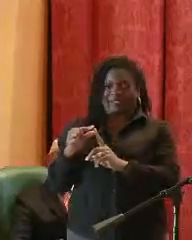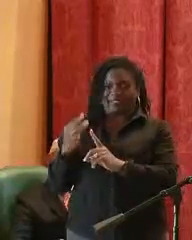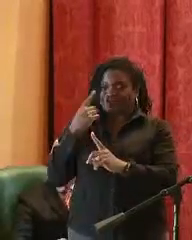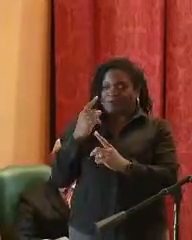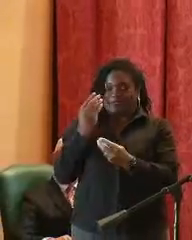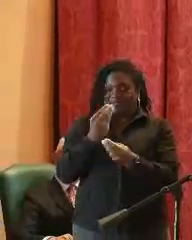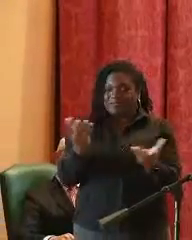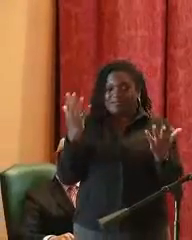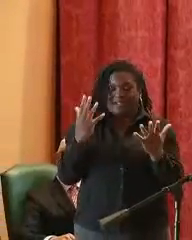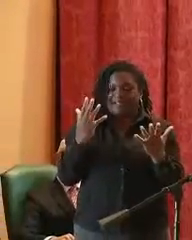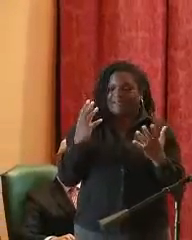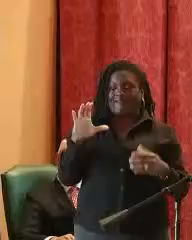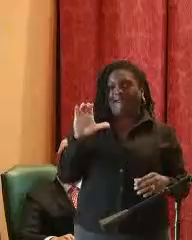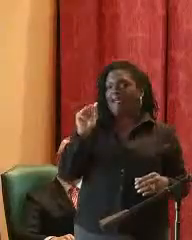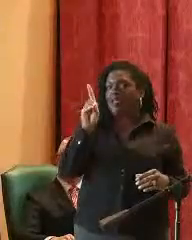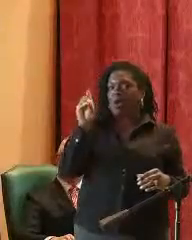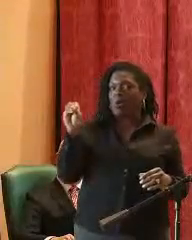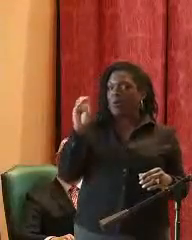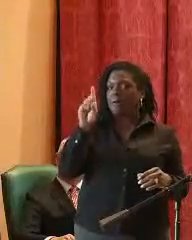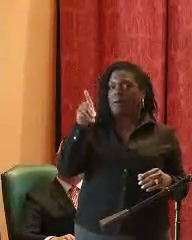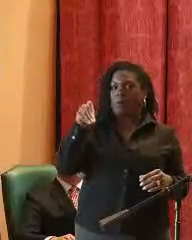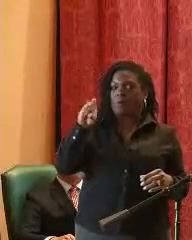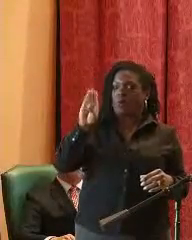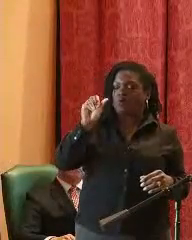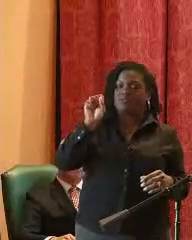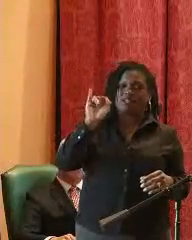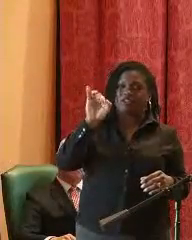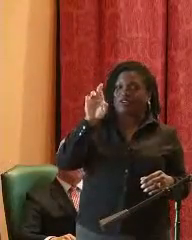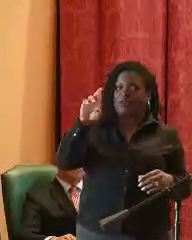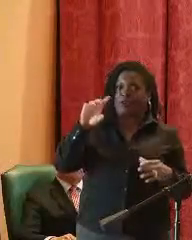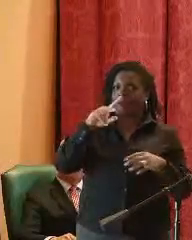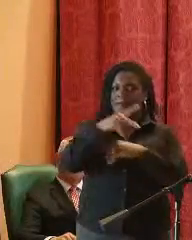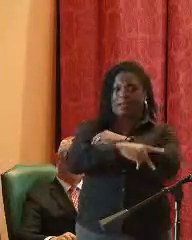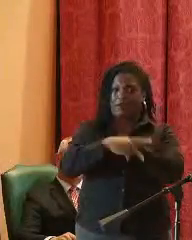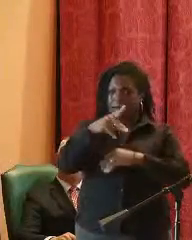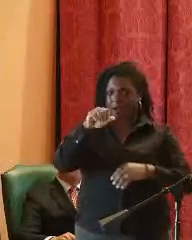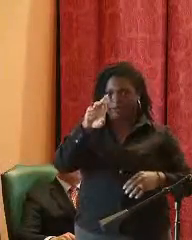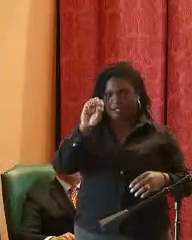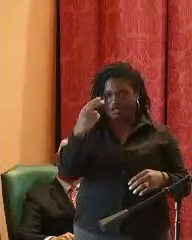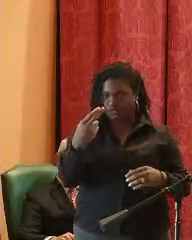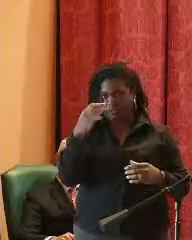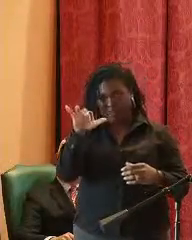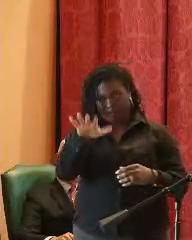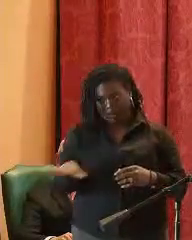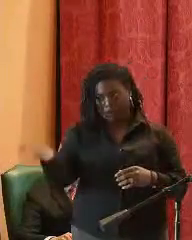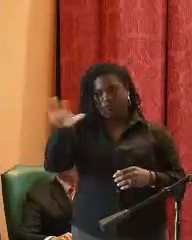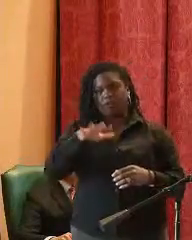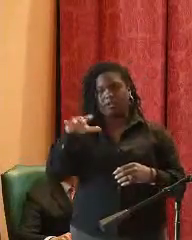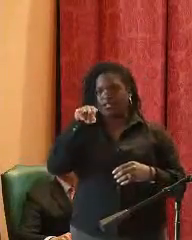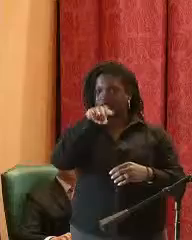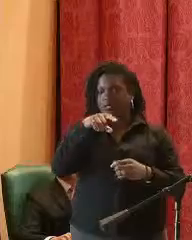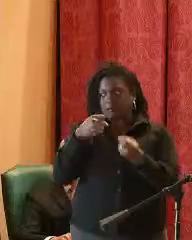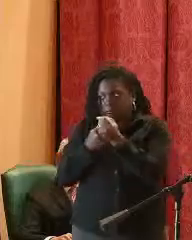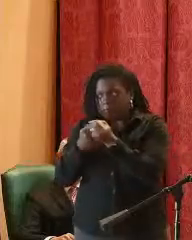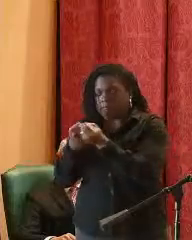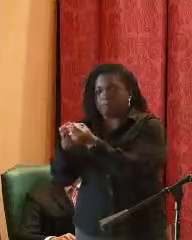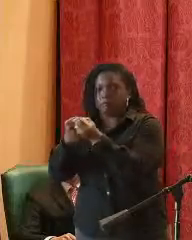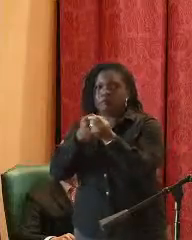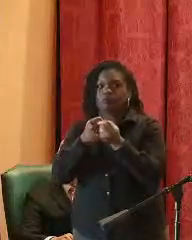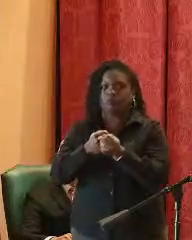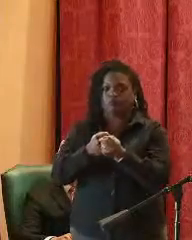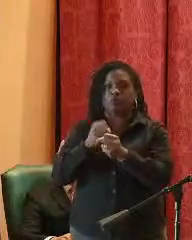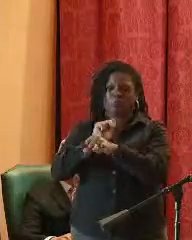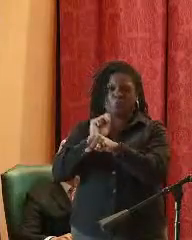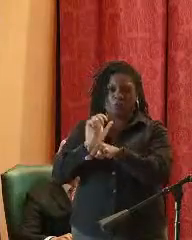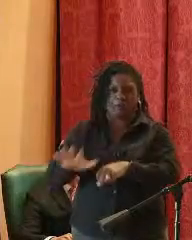Caddo Bossier. I think it goes without saying that her work truly has spoke for her as we are here